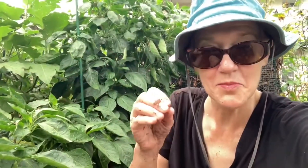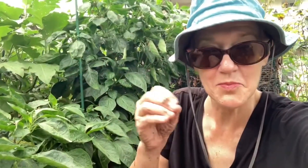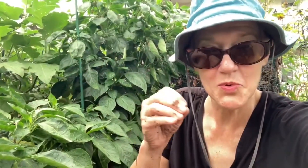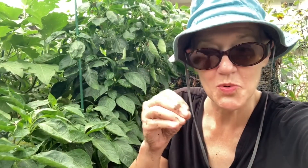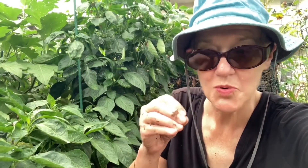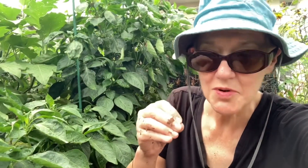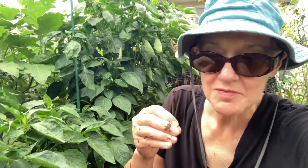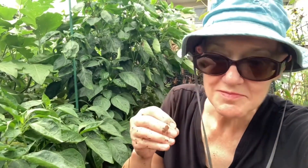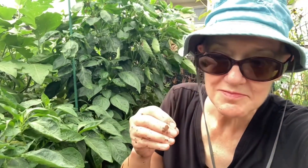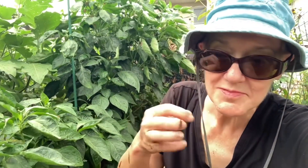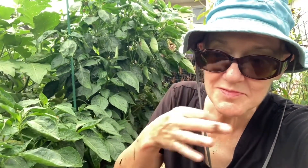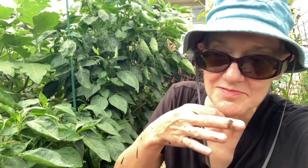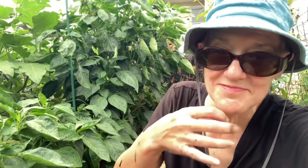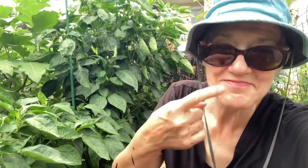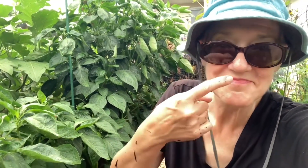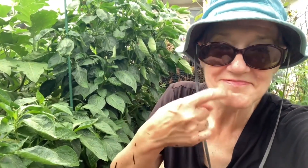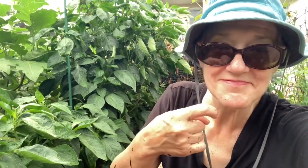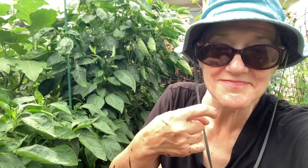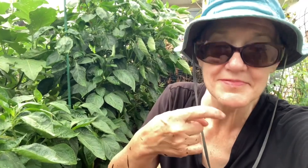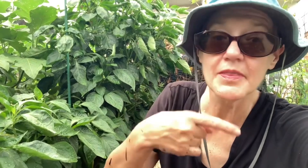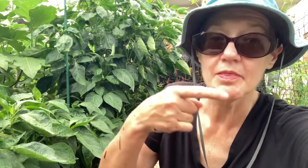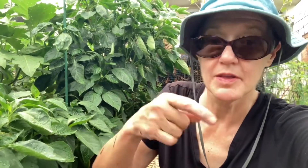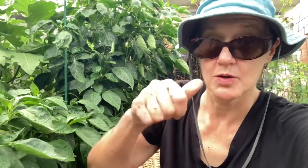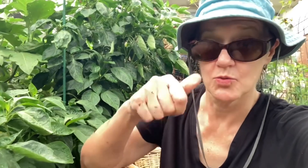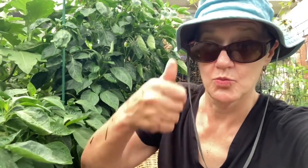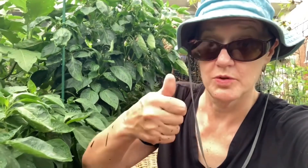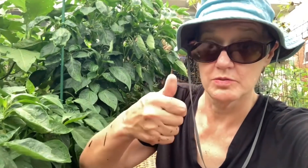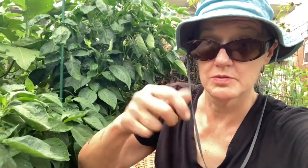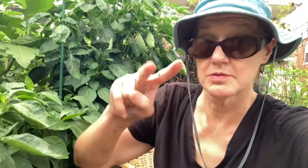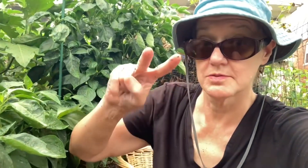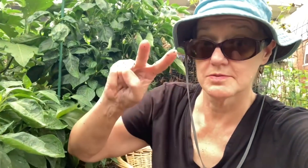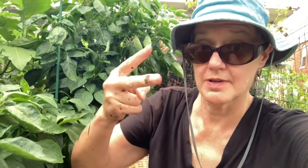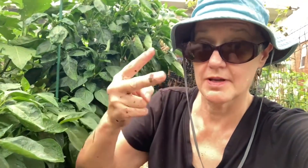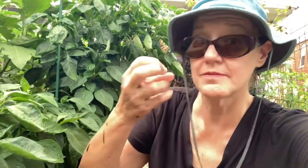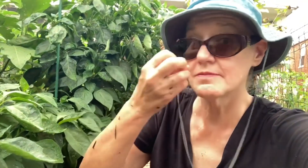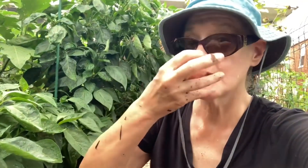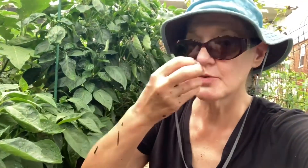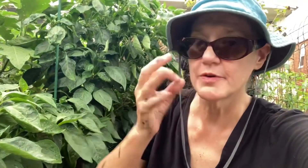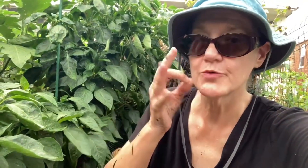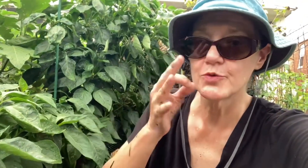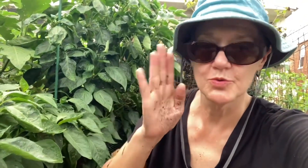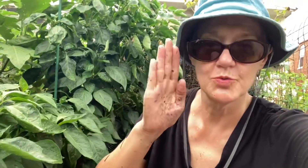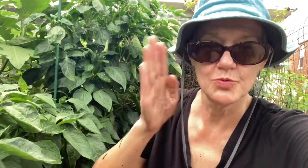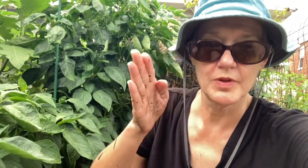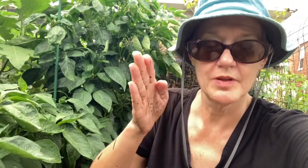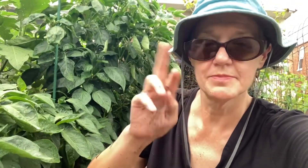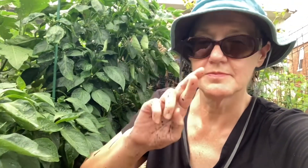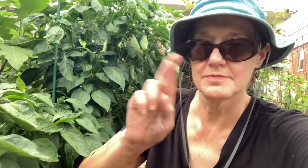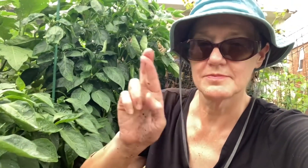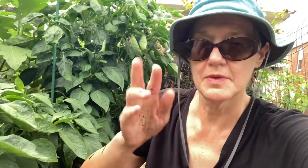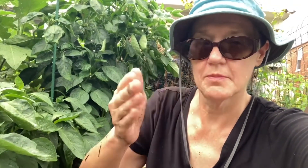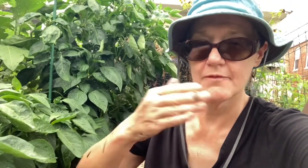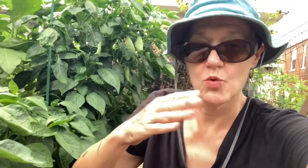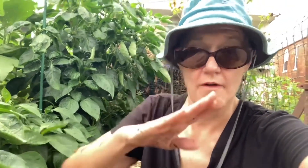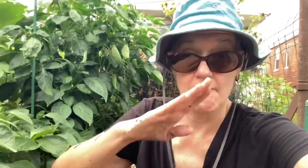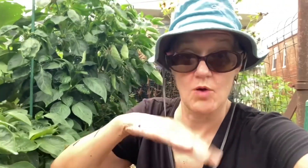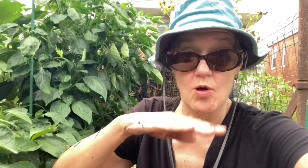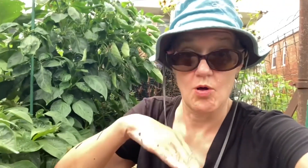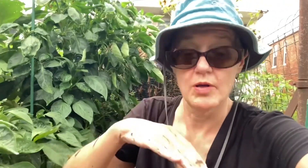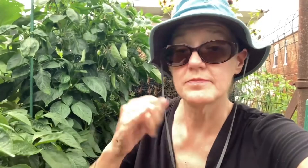There's plenty more. They're going to be red soon. Then these plants are going to set their second set of blossoms,